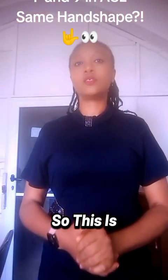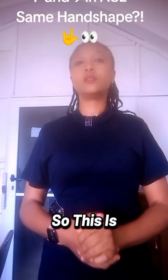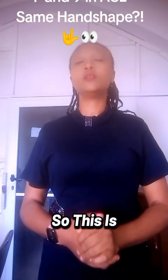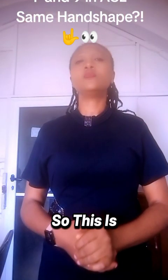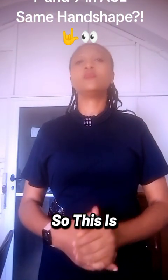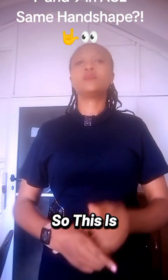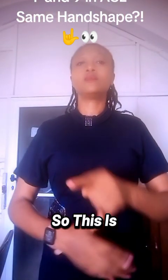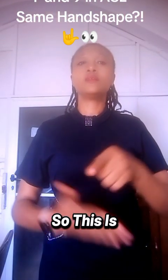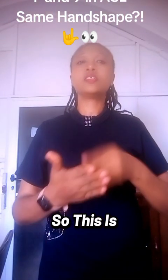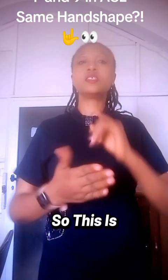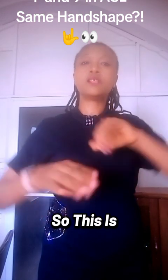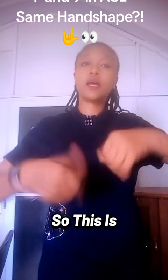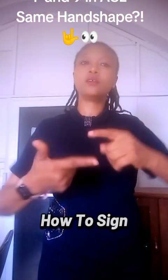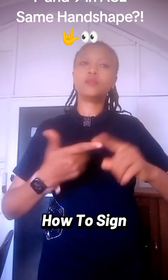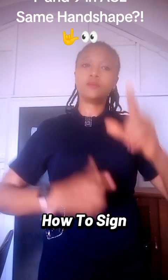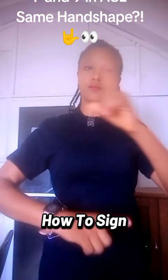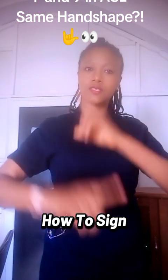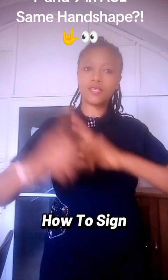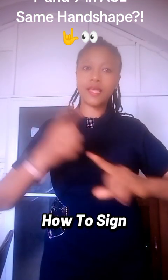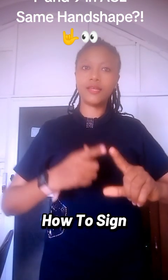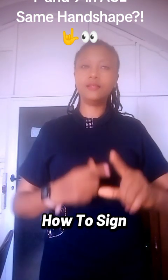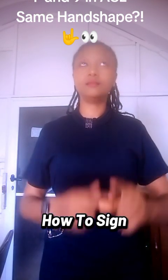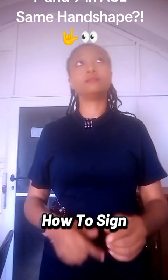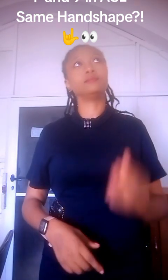So this is how to sign